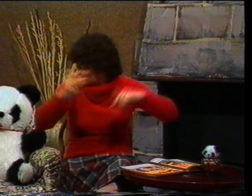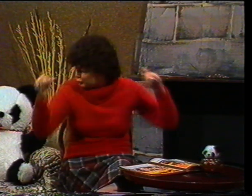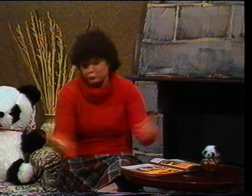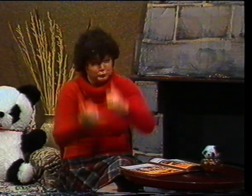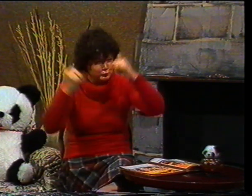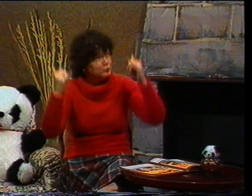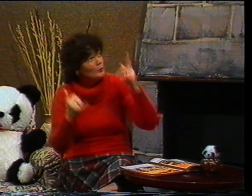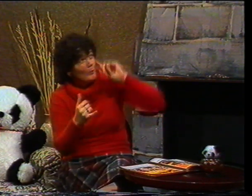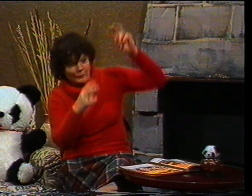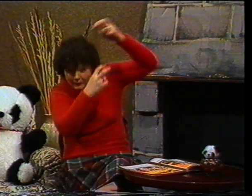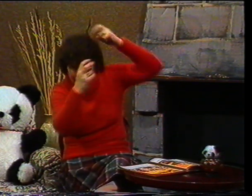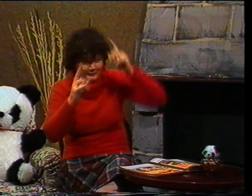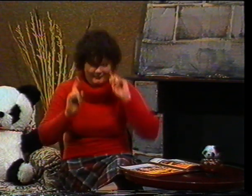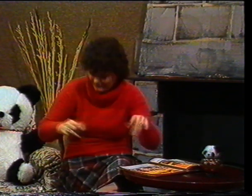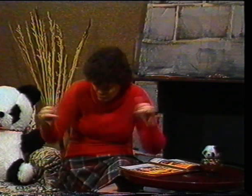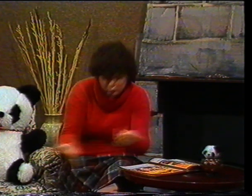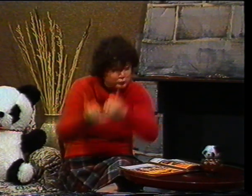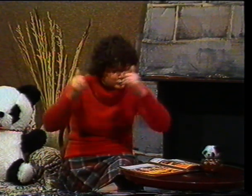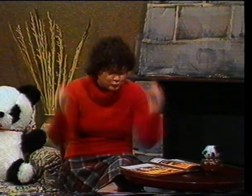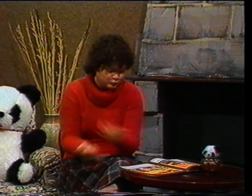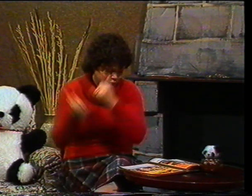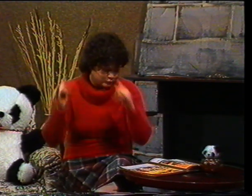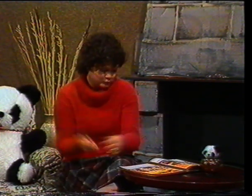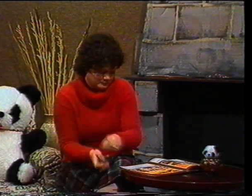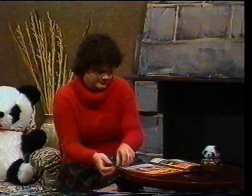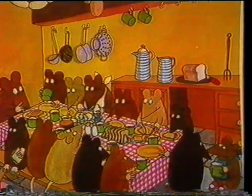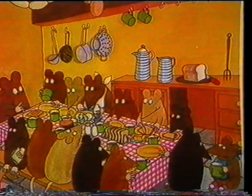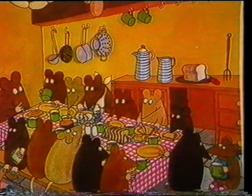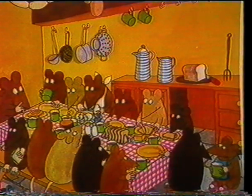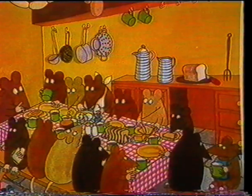a great feast, ignoring the woman upstairs.